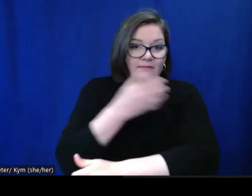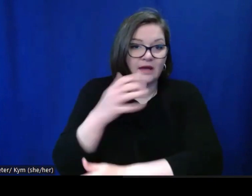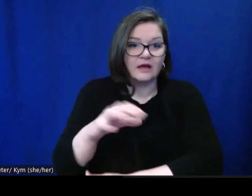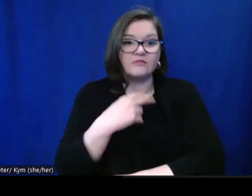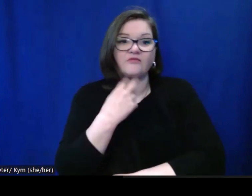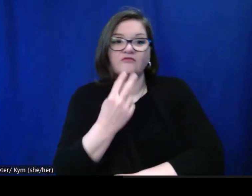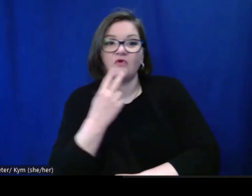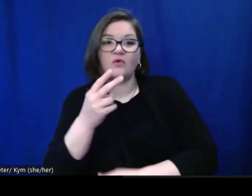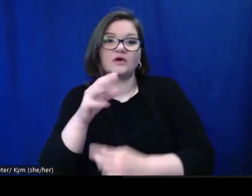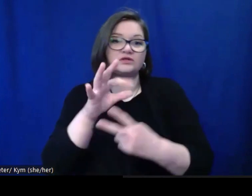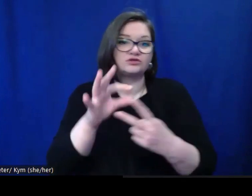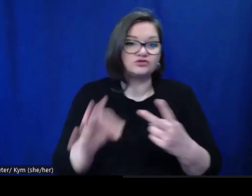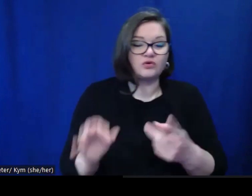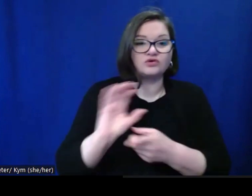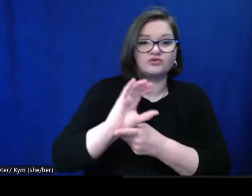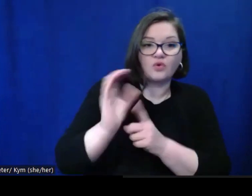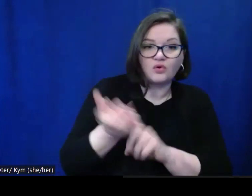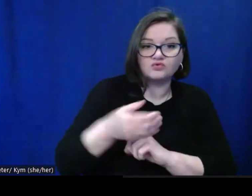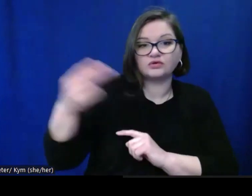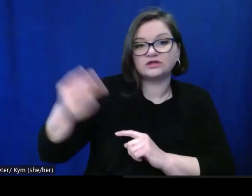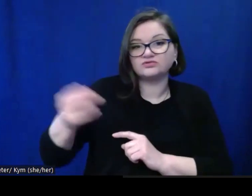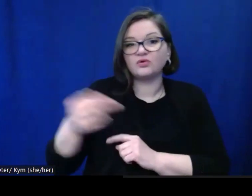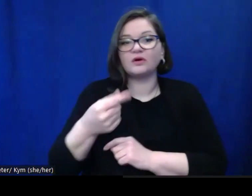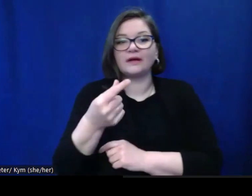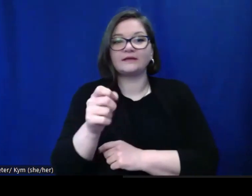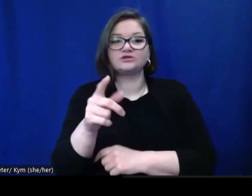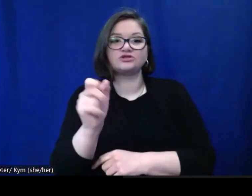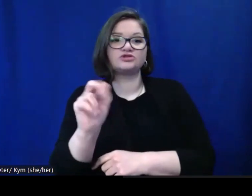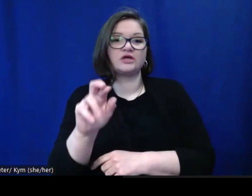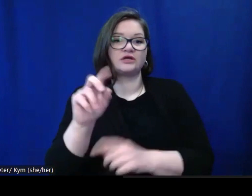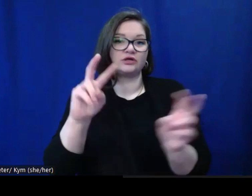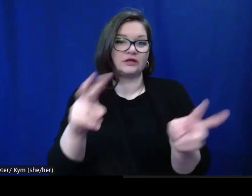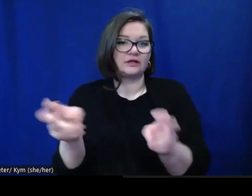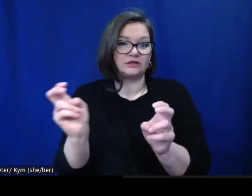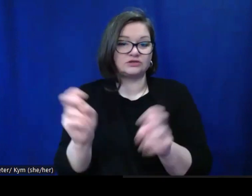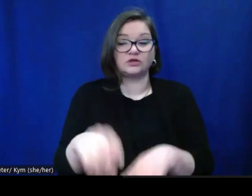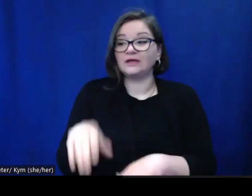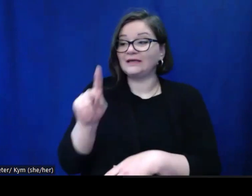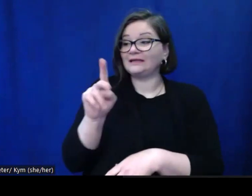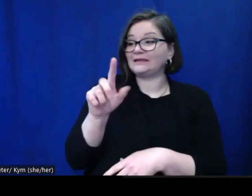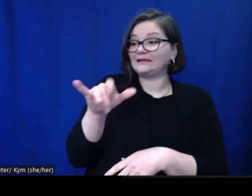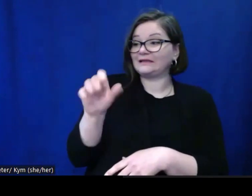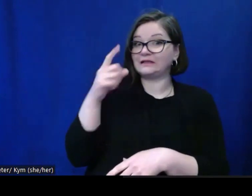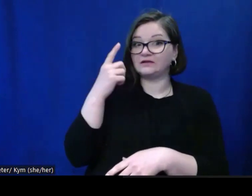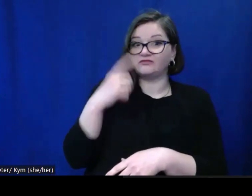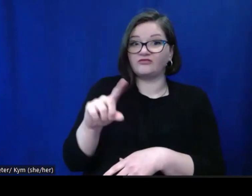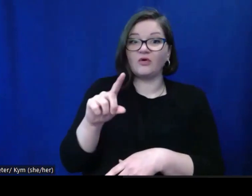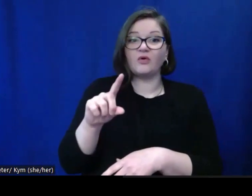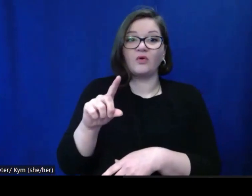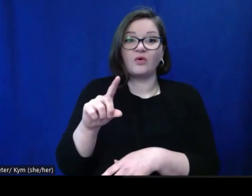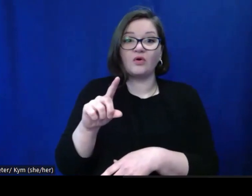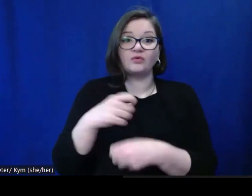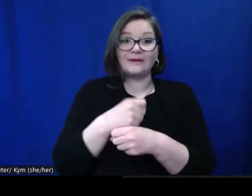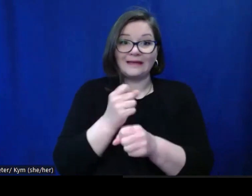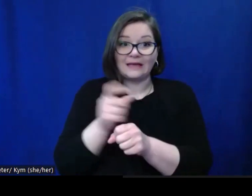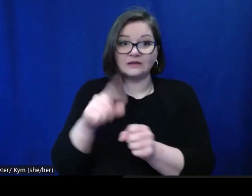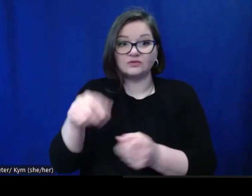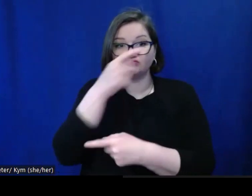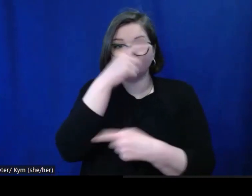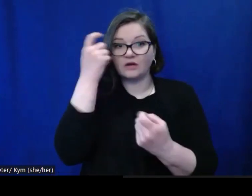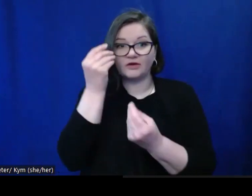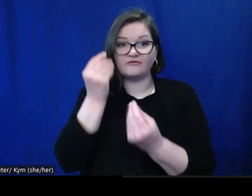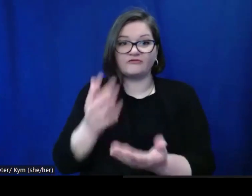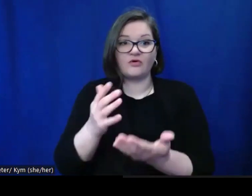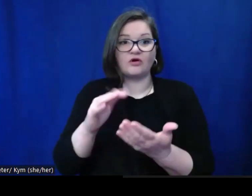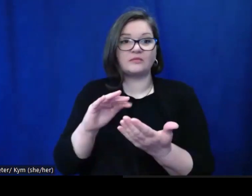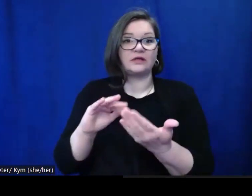gender issues. The keys to creating a trauma-informed approach to care in our communities are creating safe